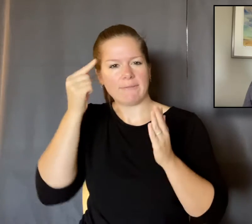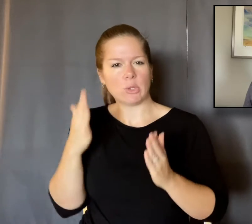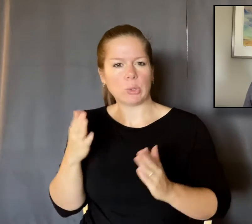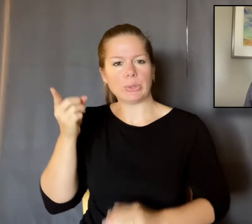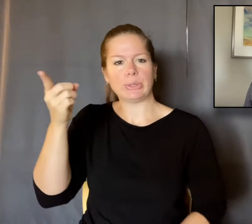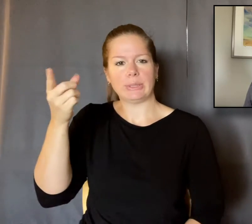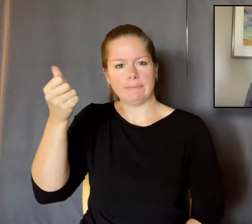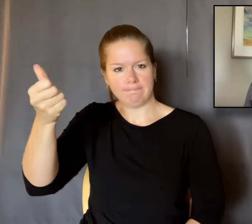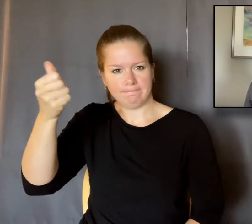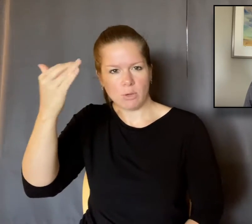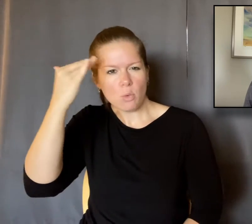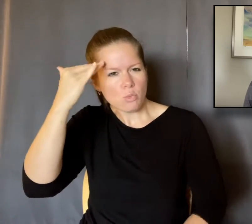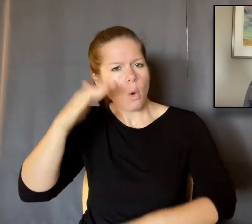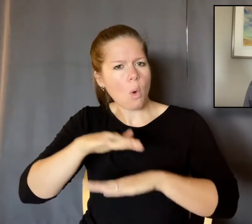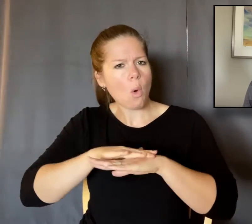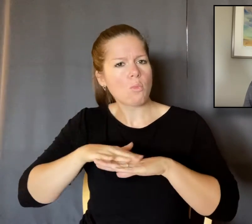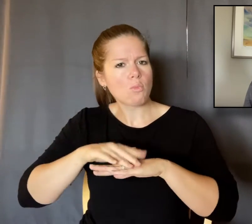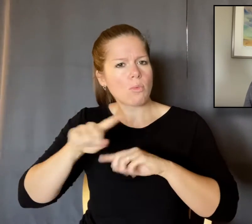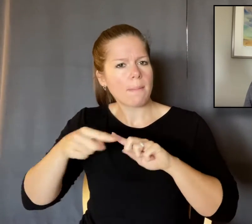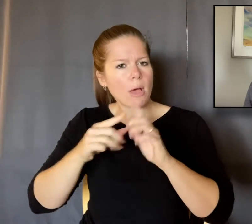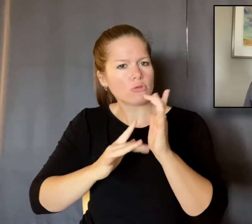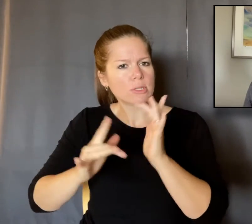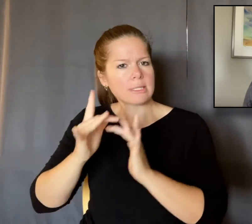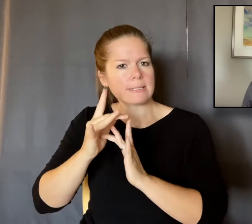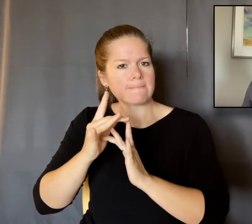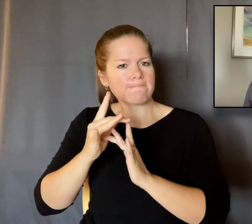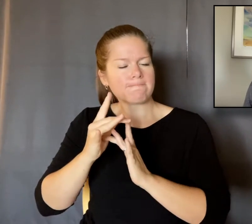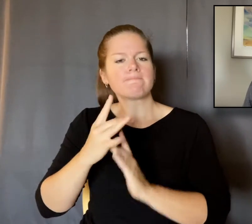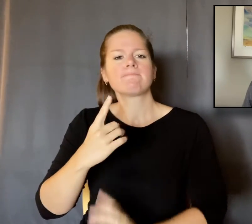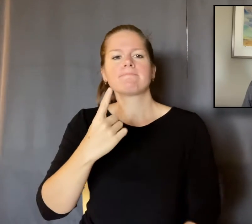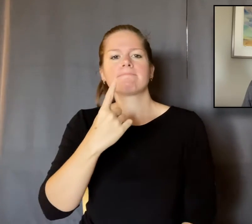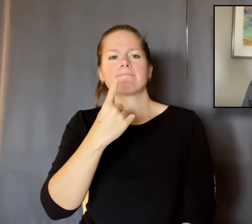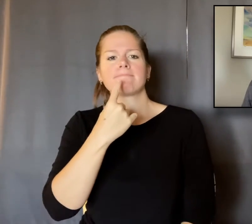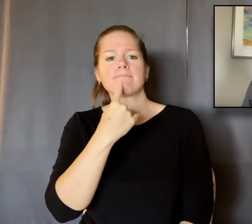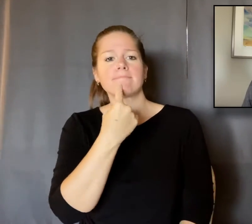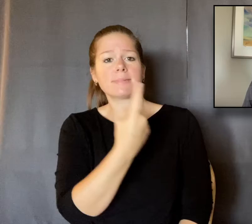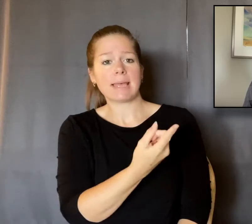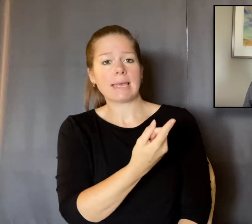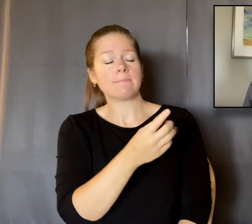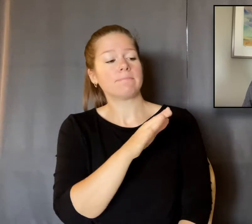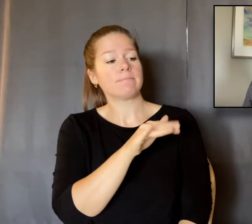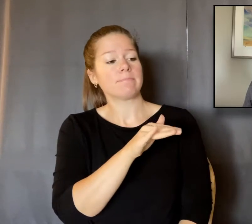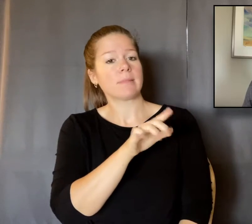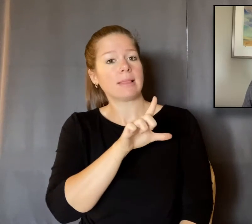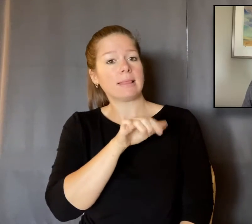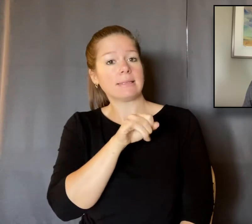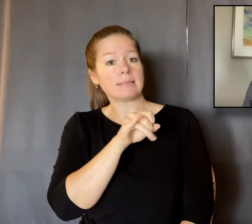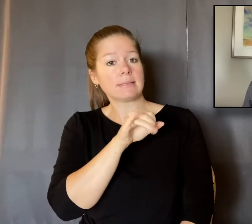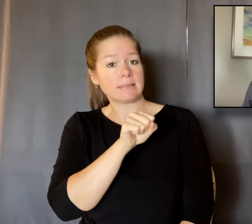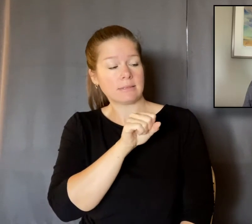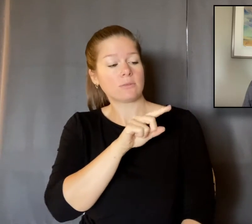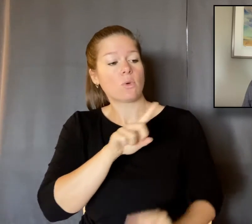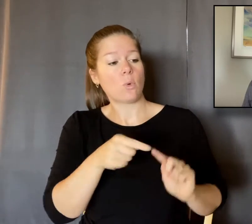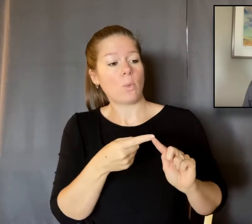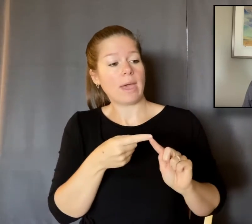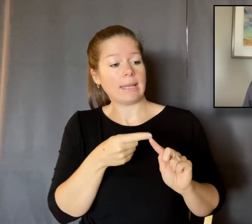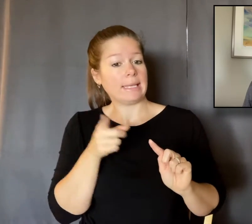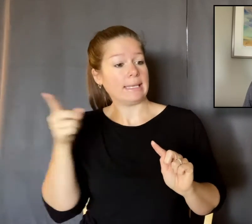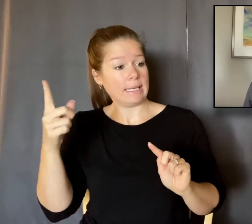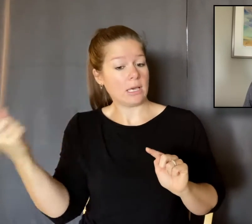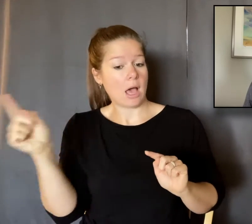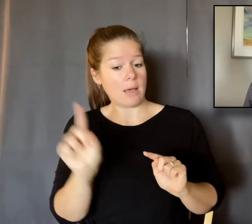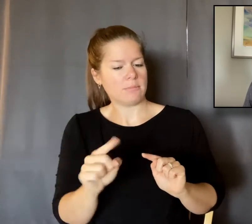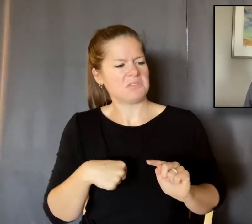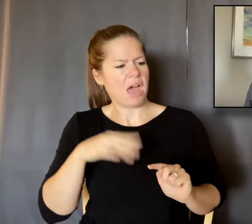rather accurate knowledge of the way, that's Jesus, put them off, saying, when Lysias, the tribune, comes down,